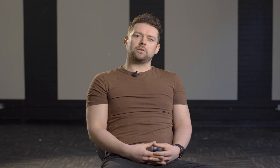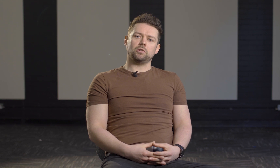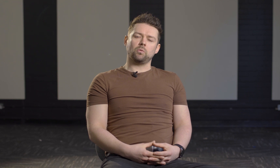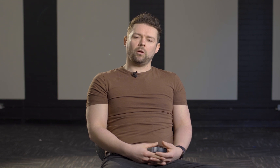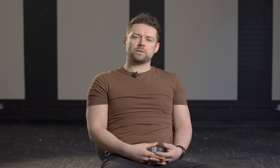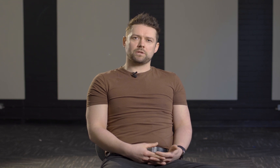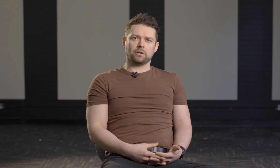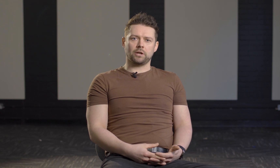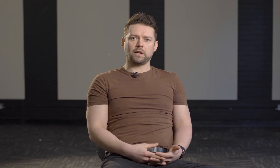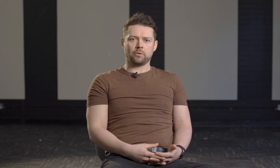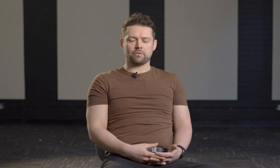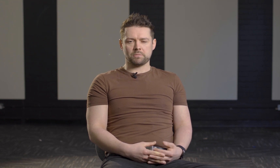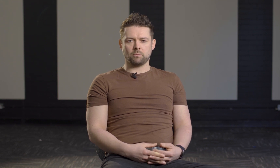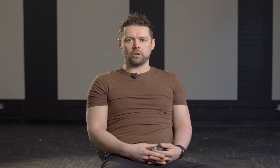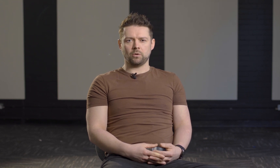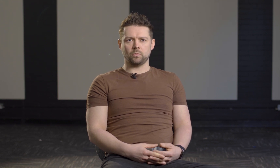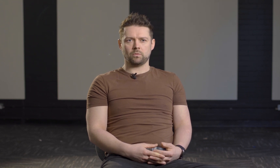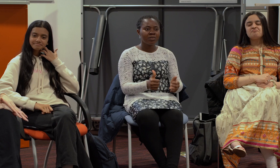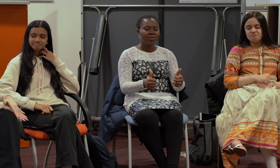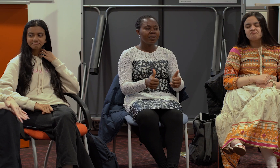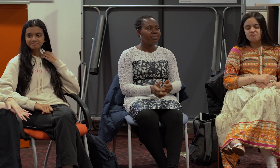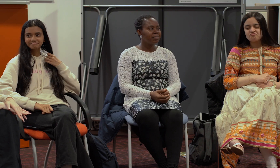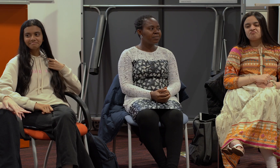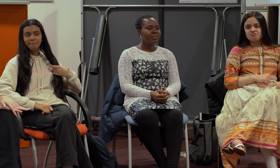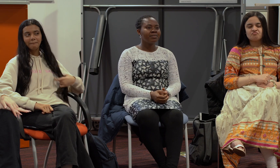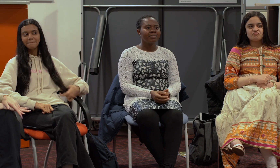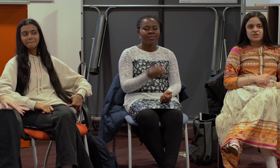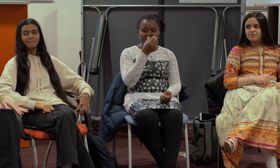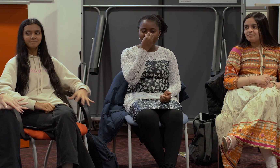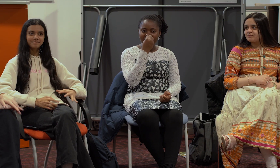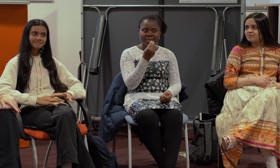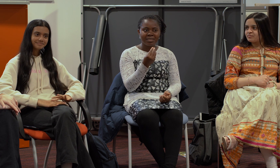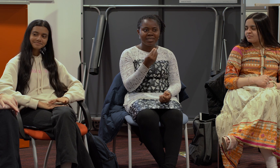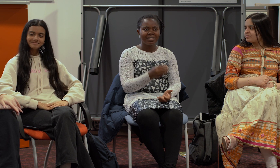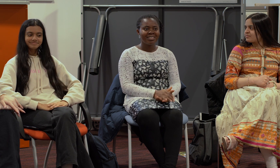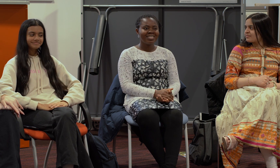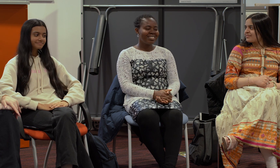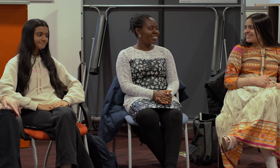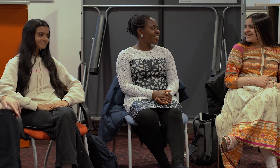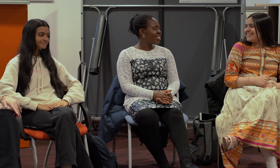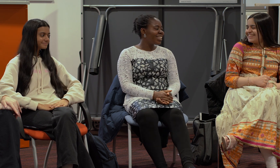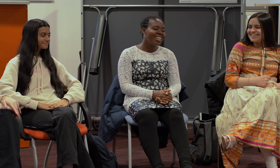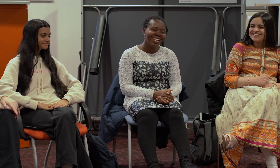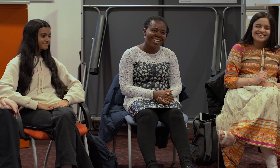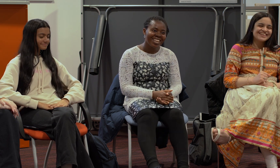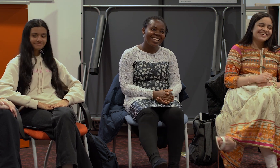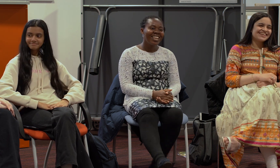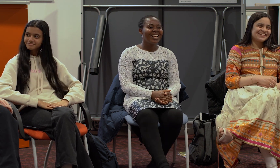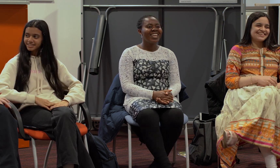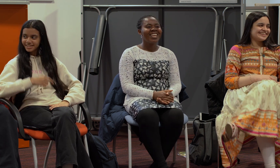you always want to learn a language from someone who has that language as their first language. The best way to learn sign language is learning it